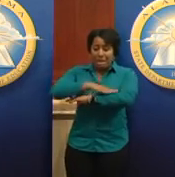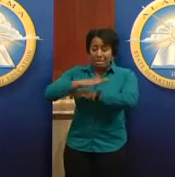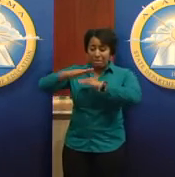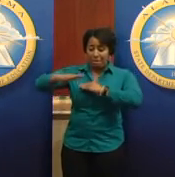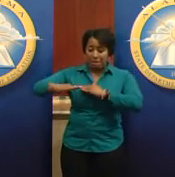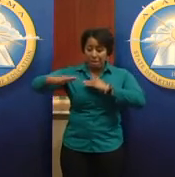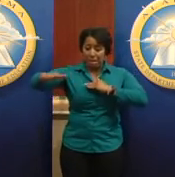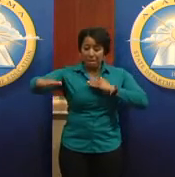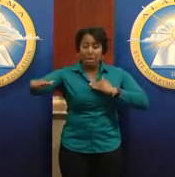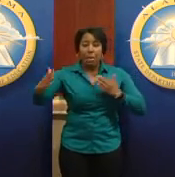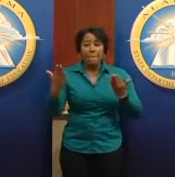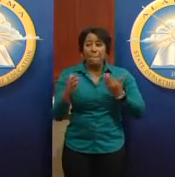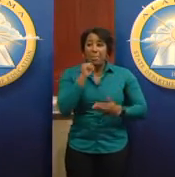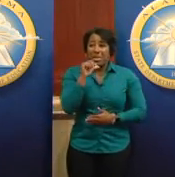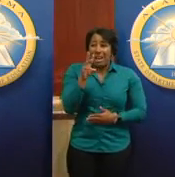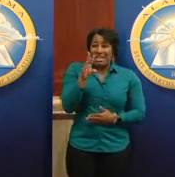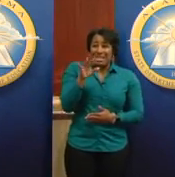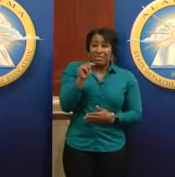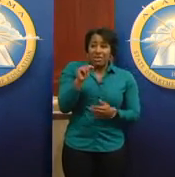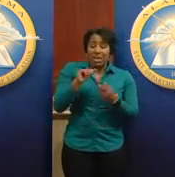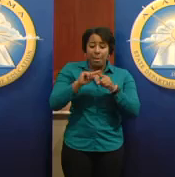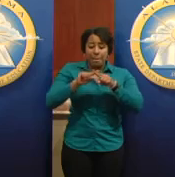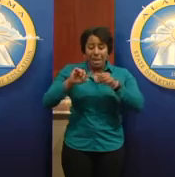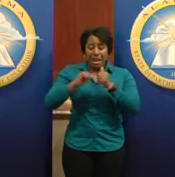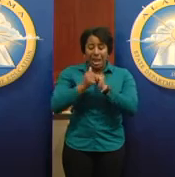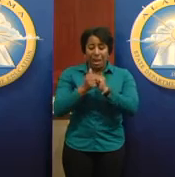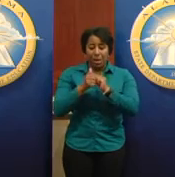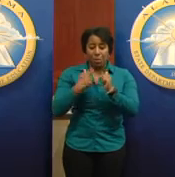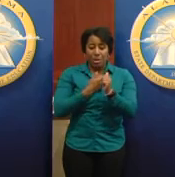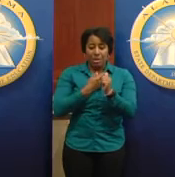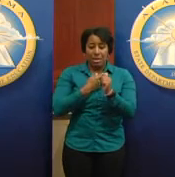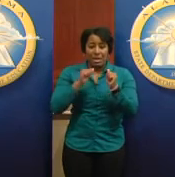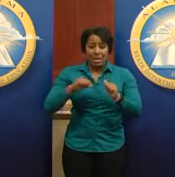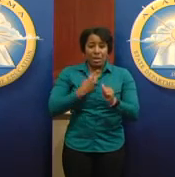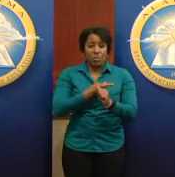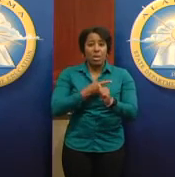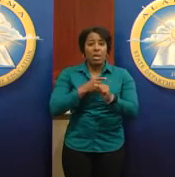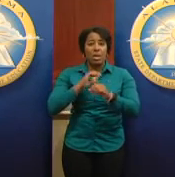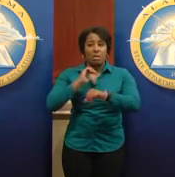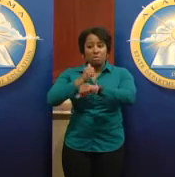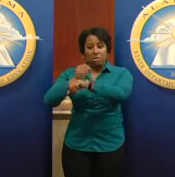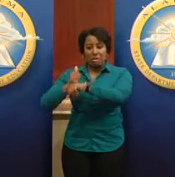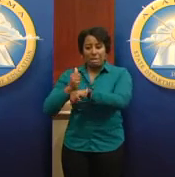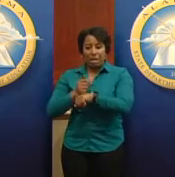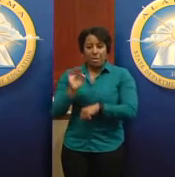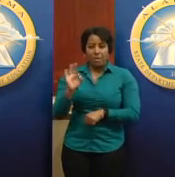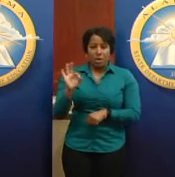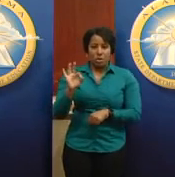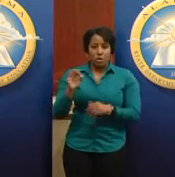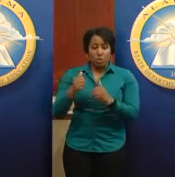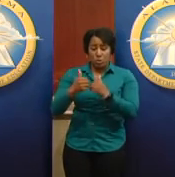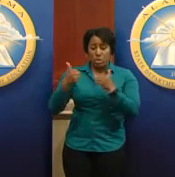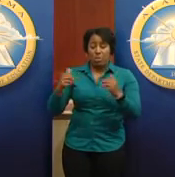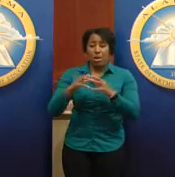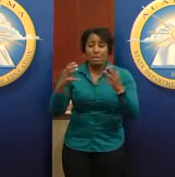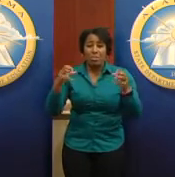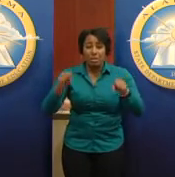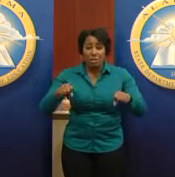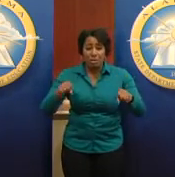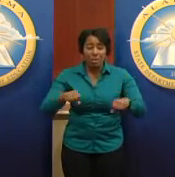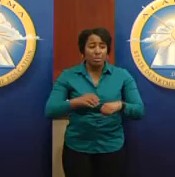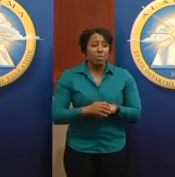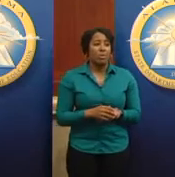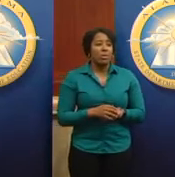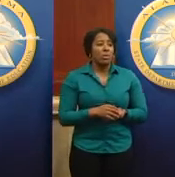You might not be able to get 6 feet, but is there a way to rearrange the furniture in the room to separate it? In many classrooms, y'all know I